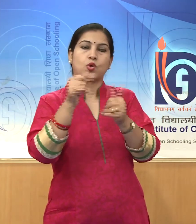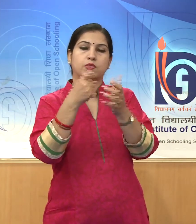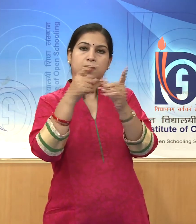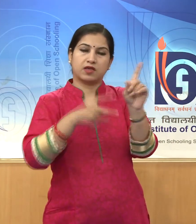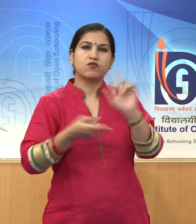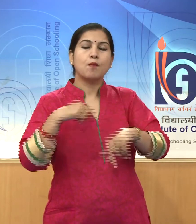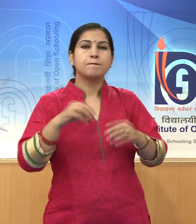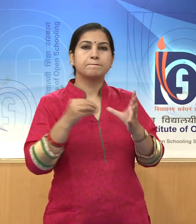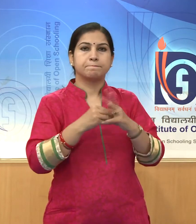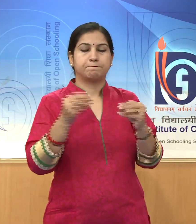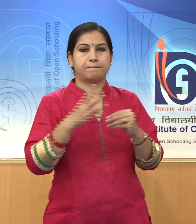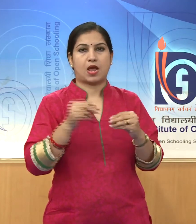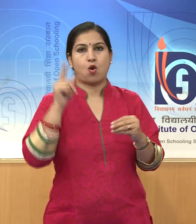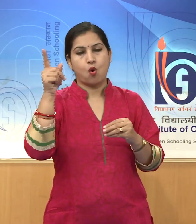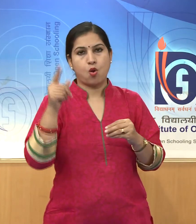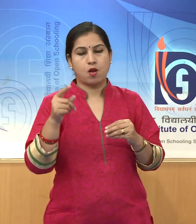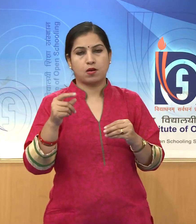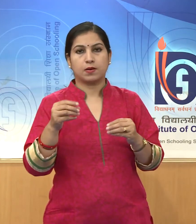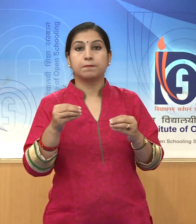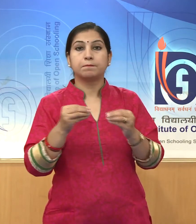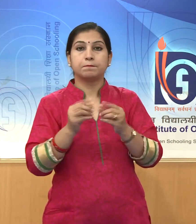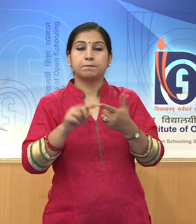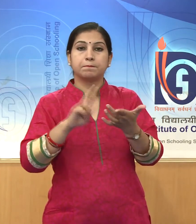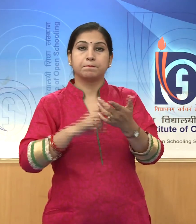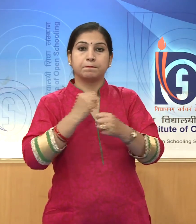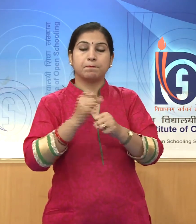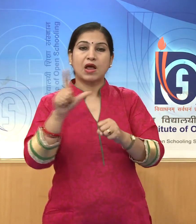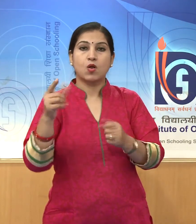the Madras School of Art.